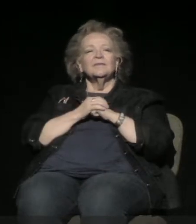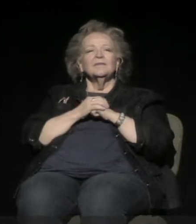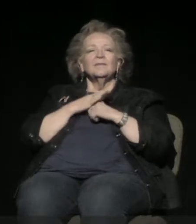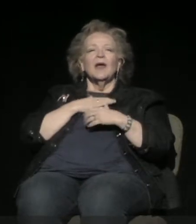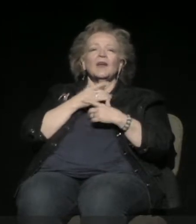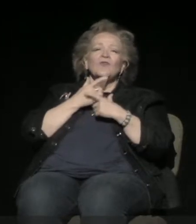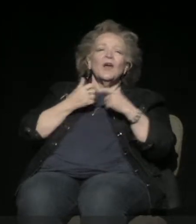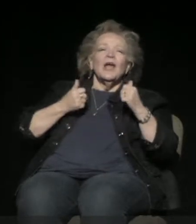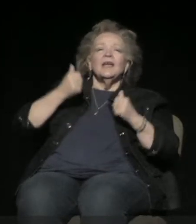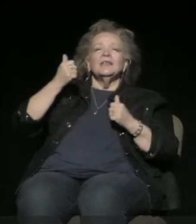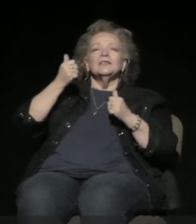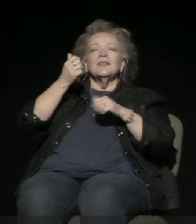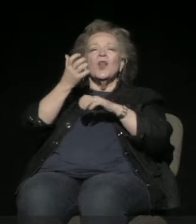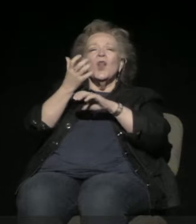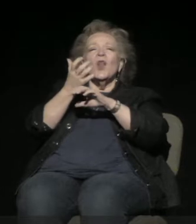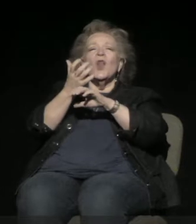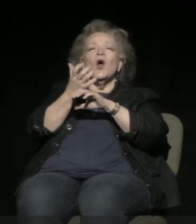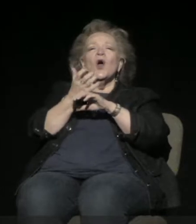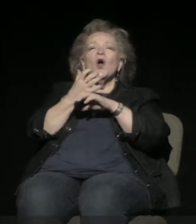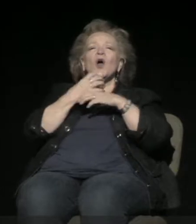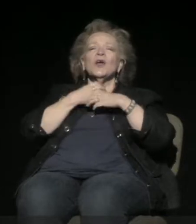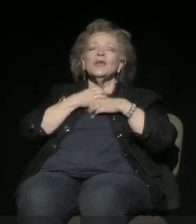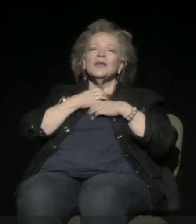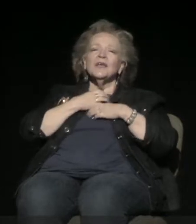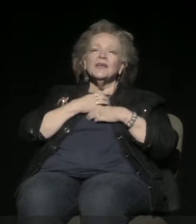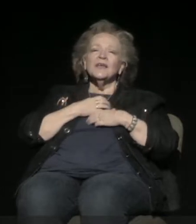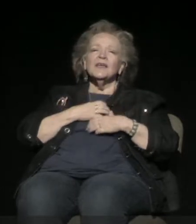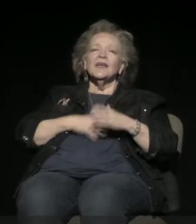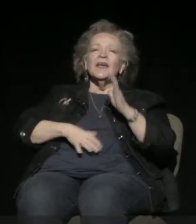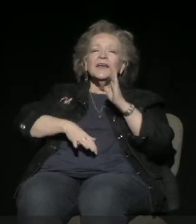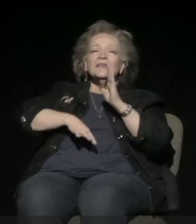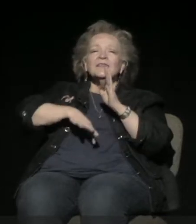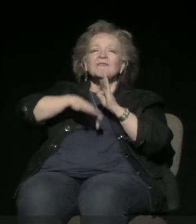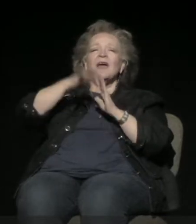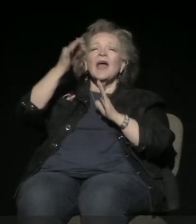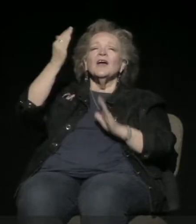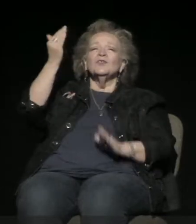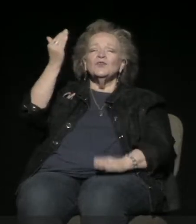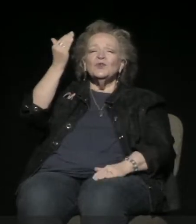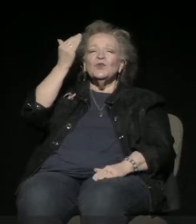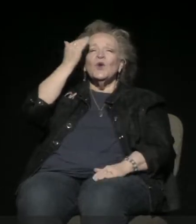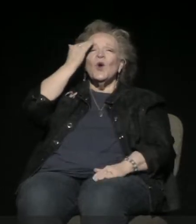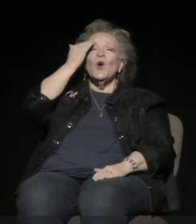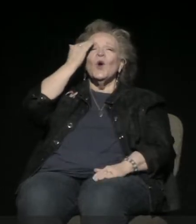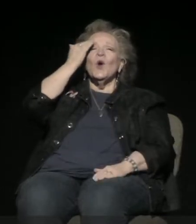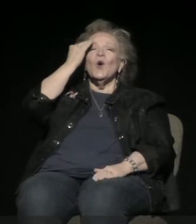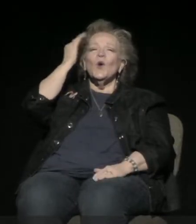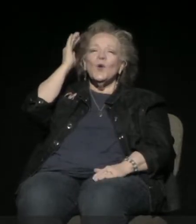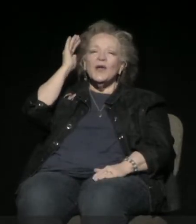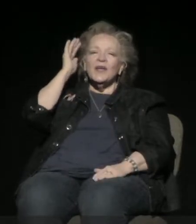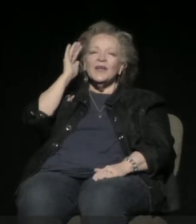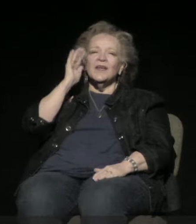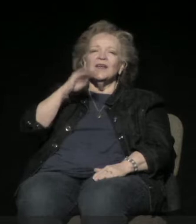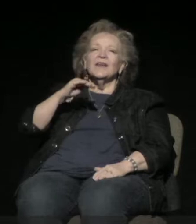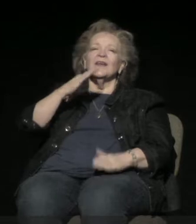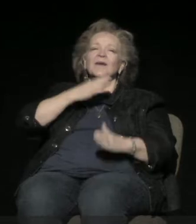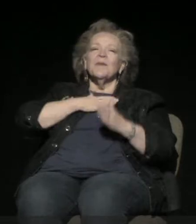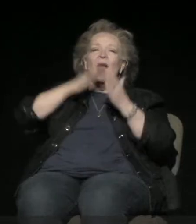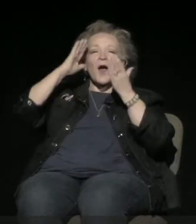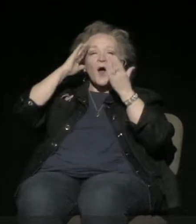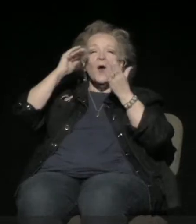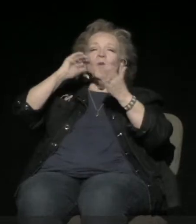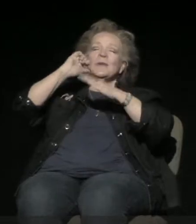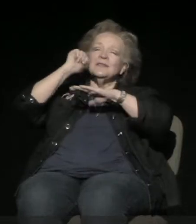My Greatest Knowing Is Found In Knowing That